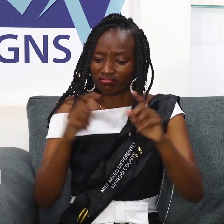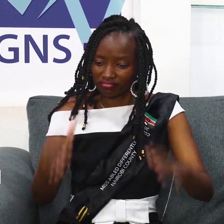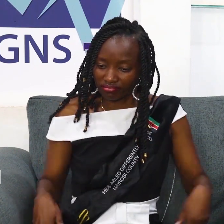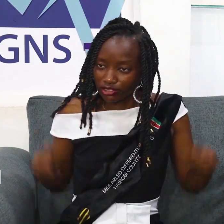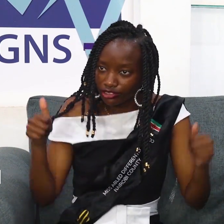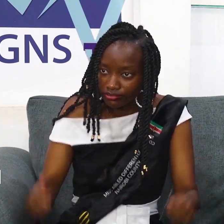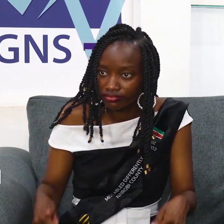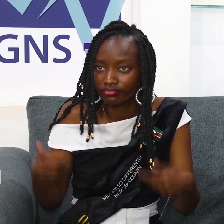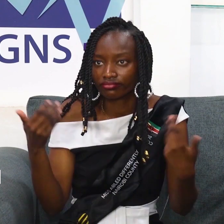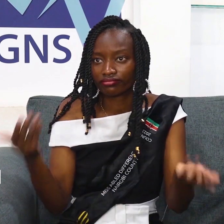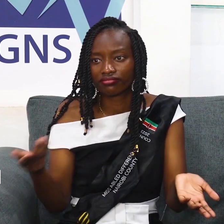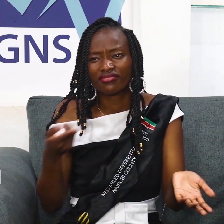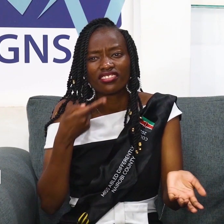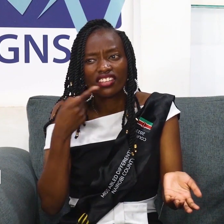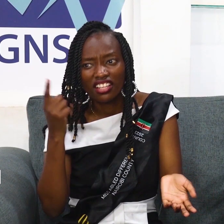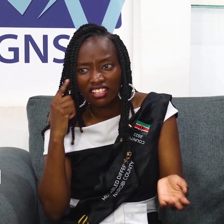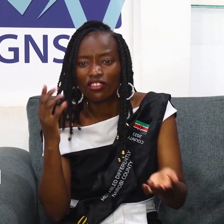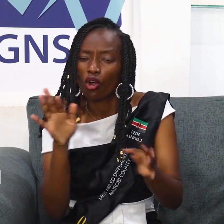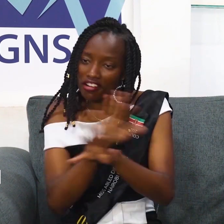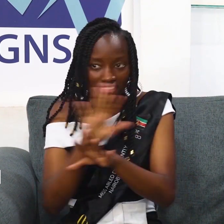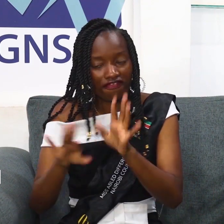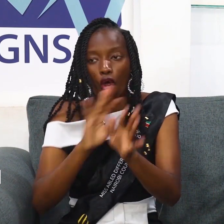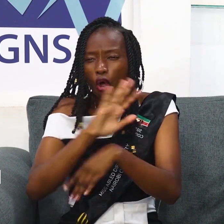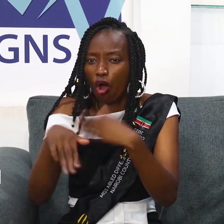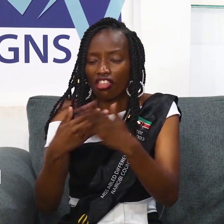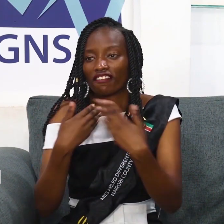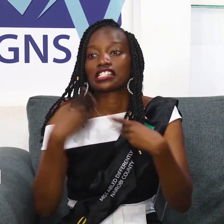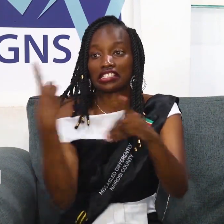maybe the different disabilities that are there, and